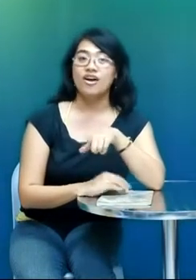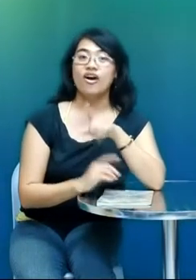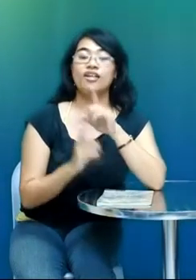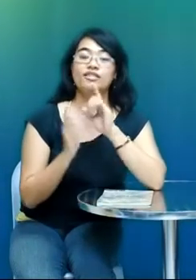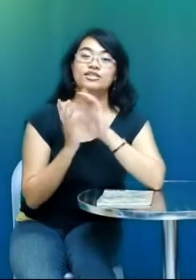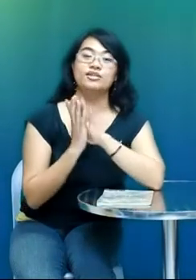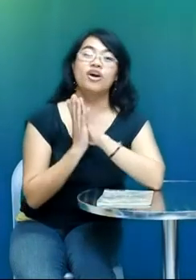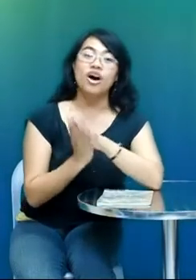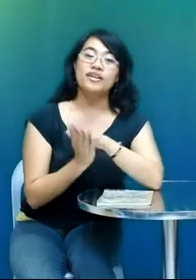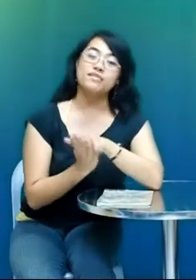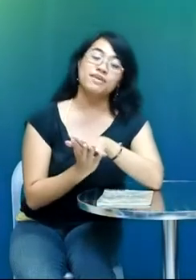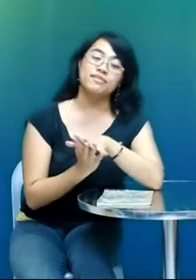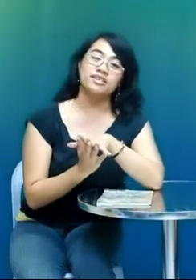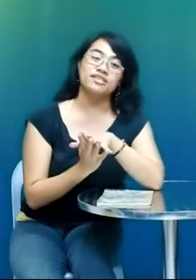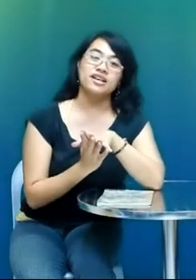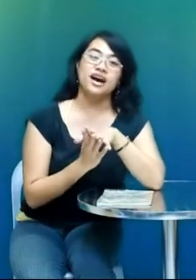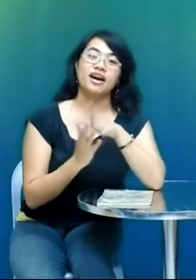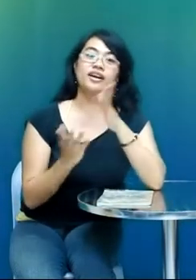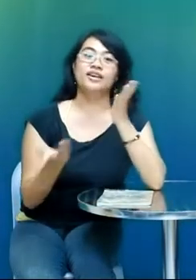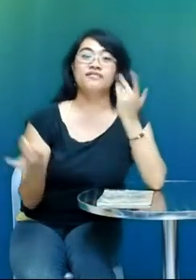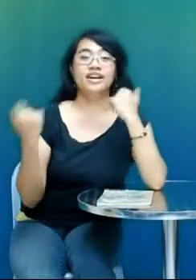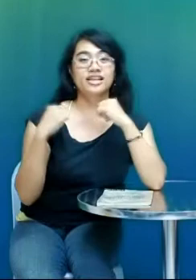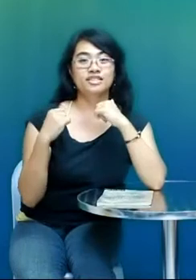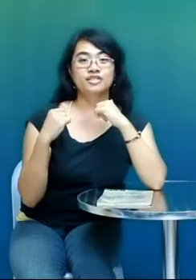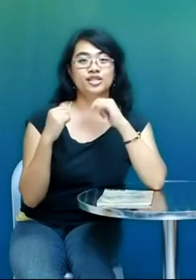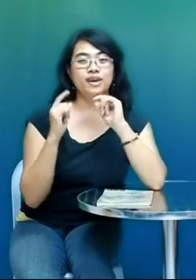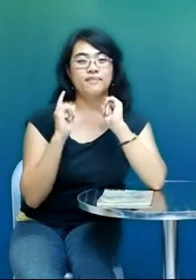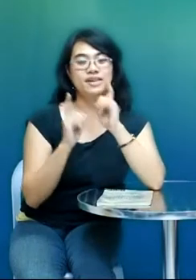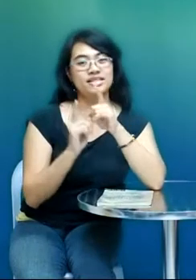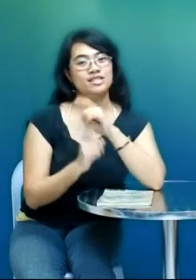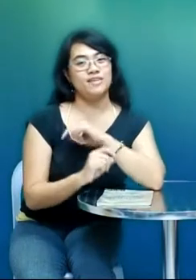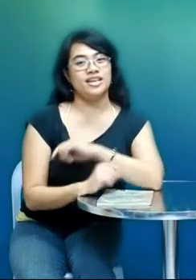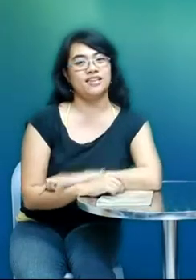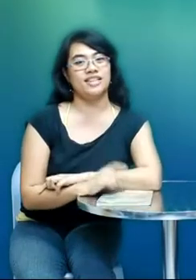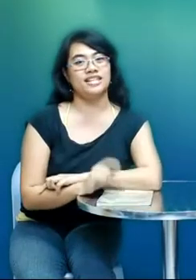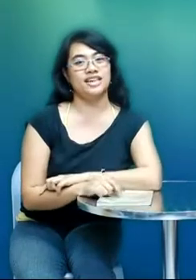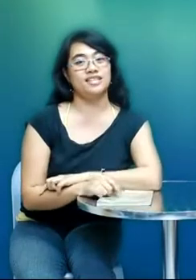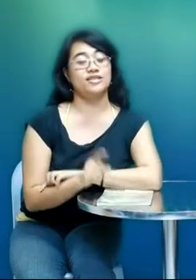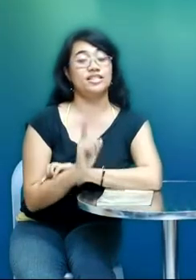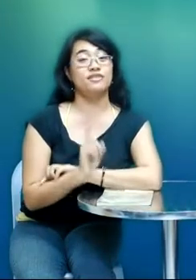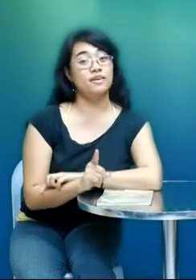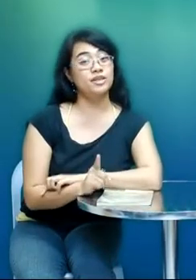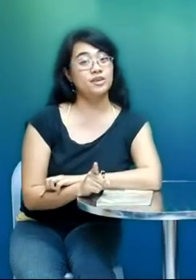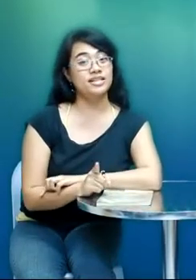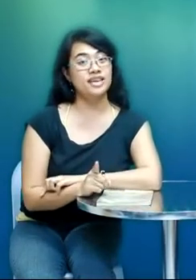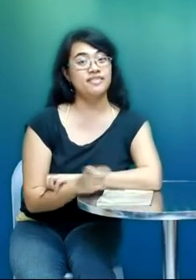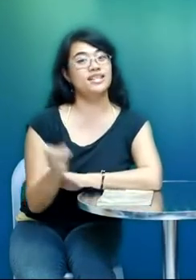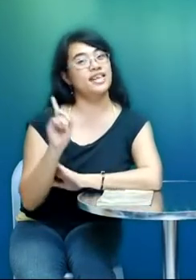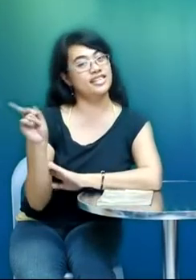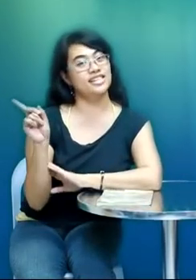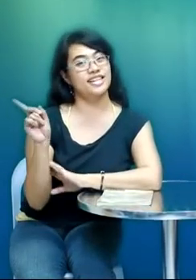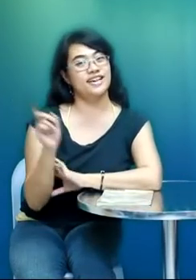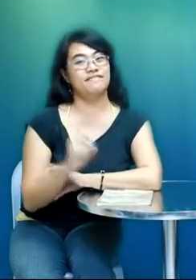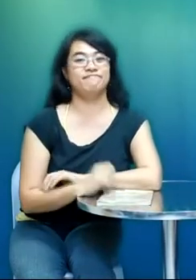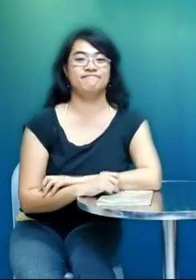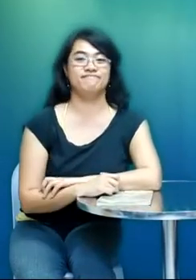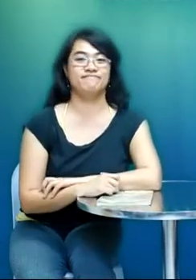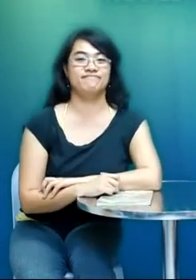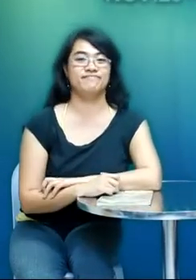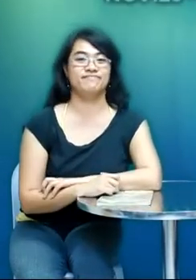Sunday, all of those who are already members are invited to a business meeting on that day. So it's November 27th, next